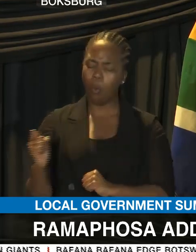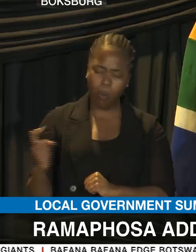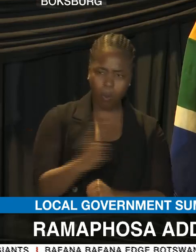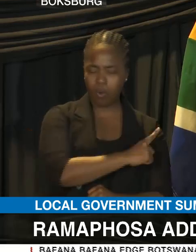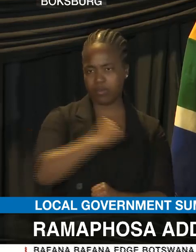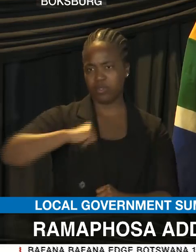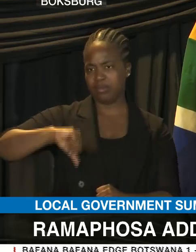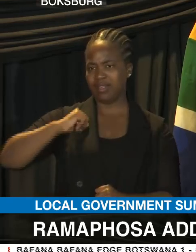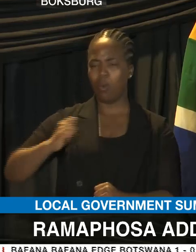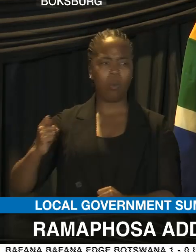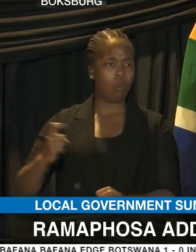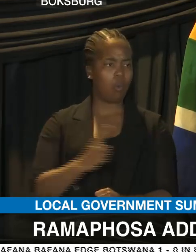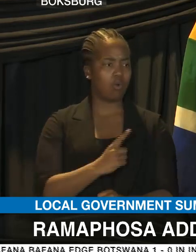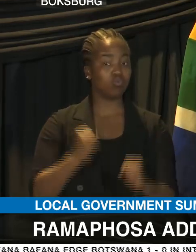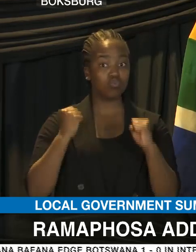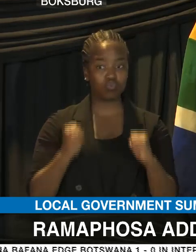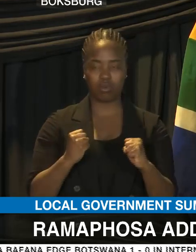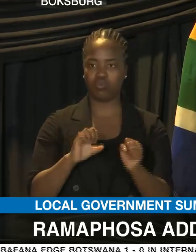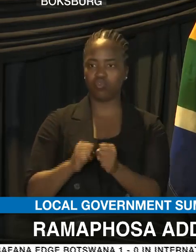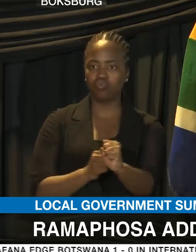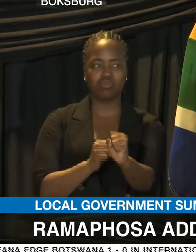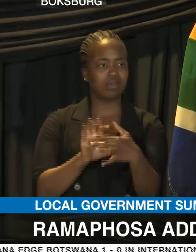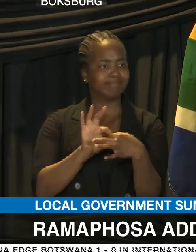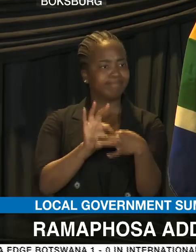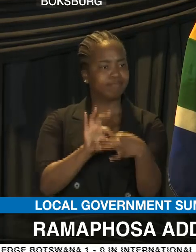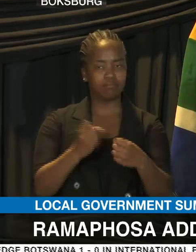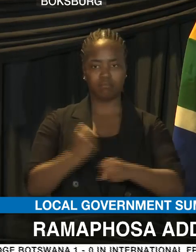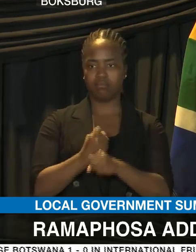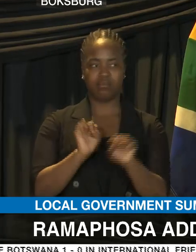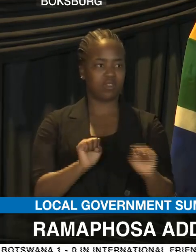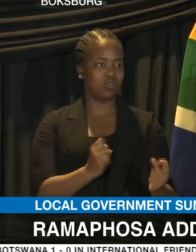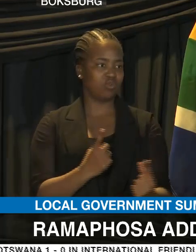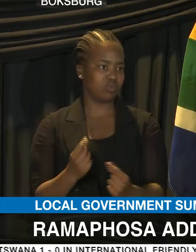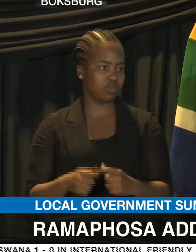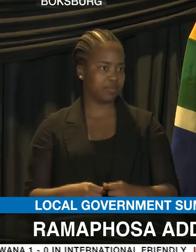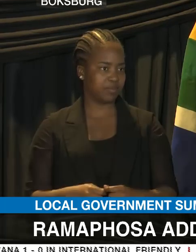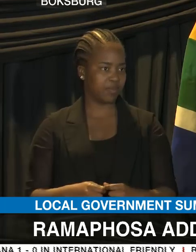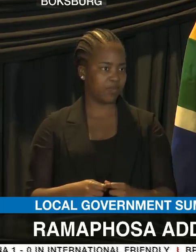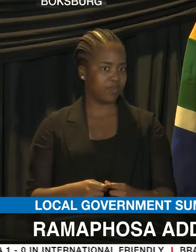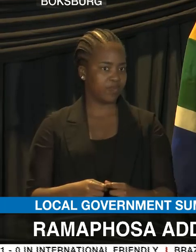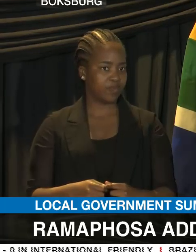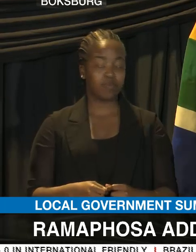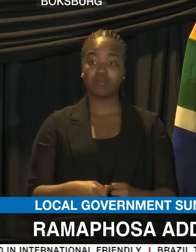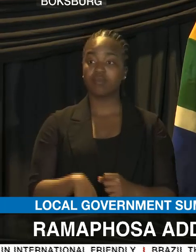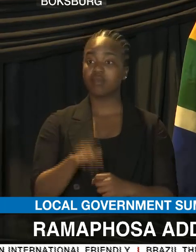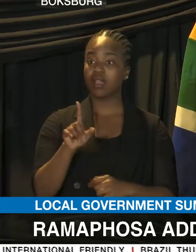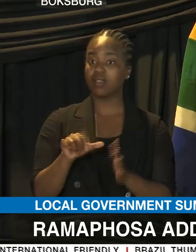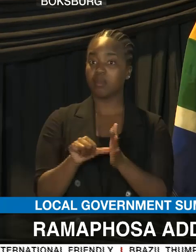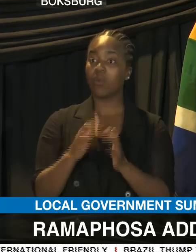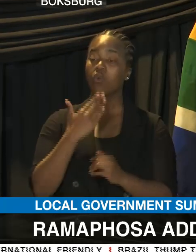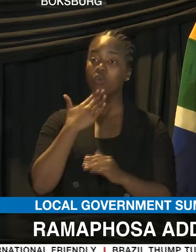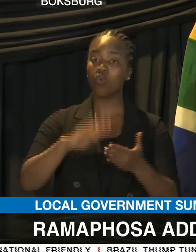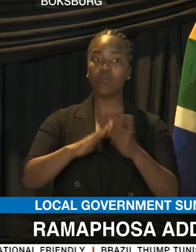municipalities with stronger strategic relations, yes, with the key role players in